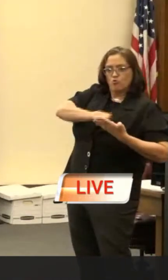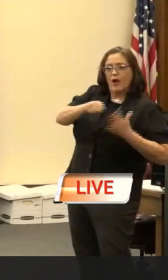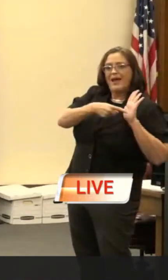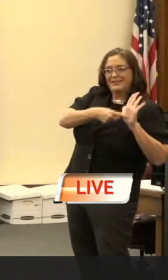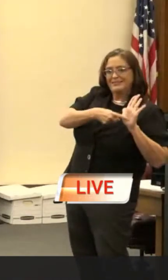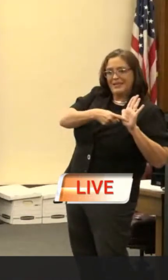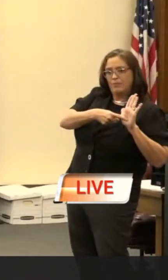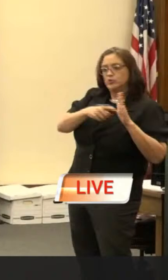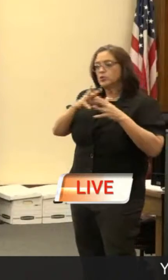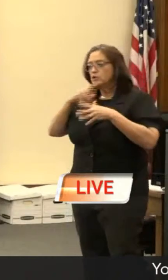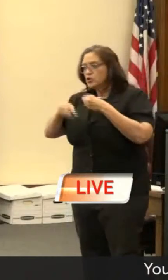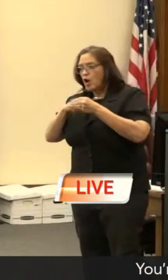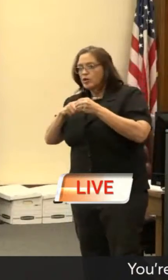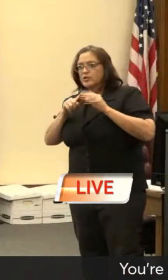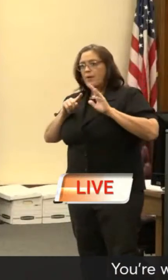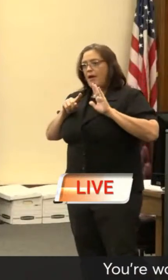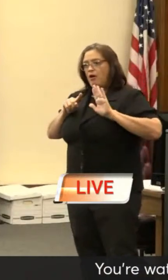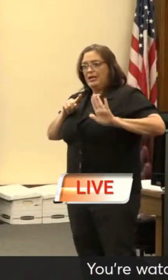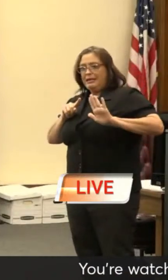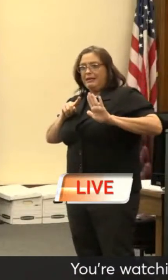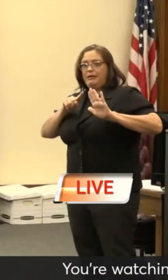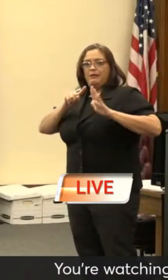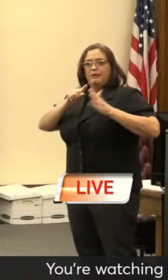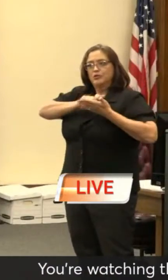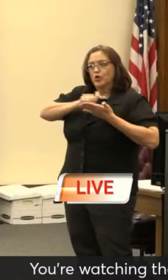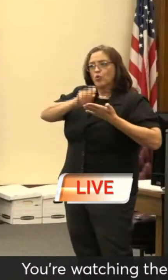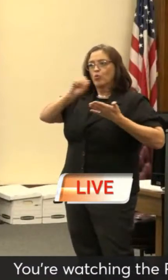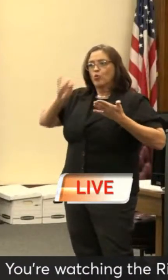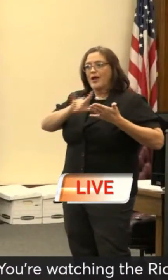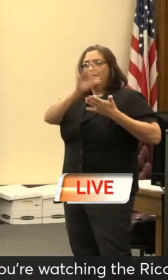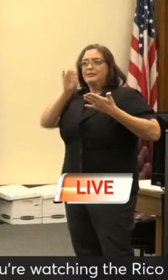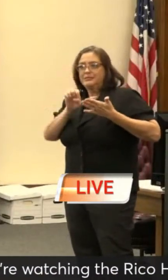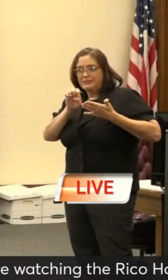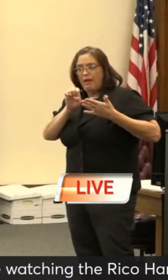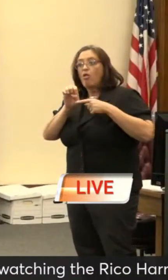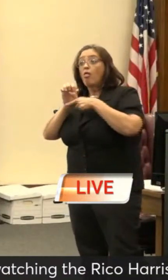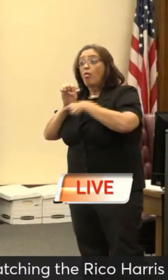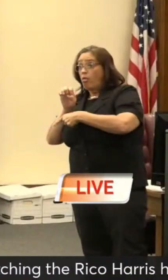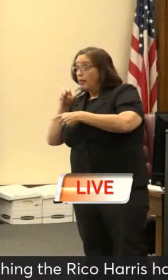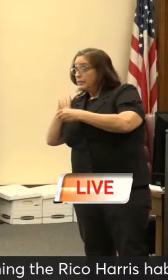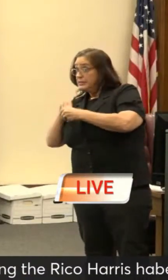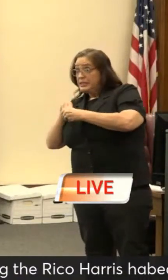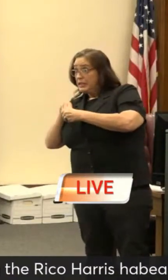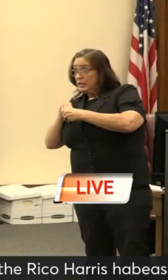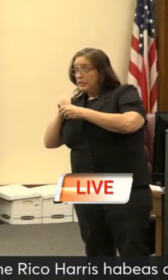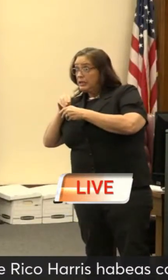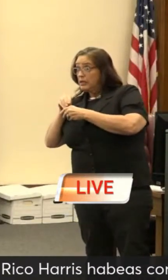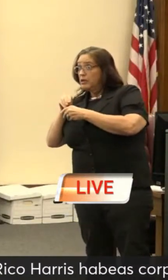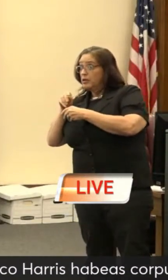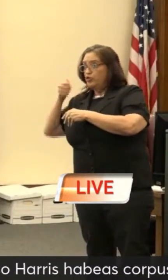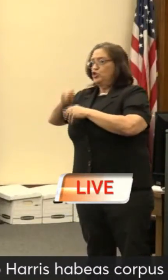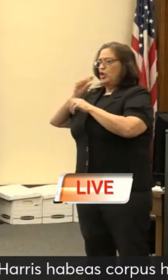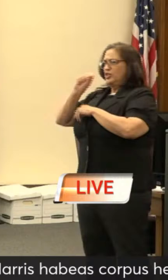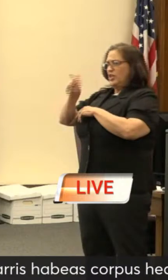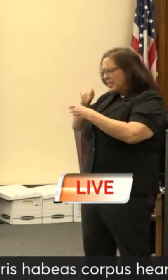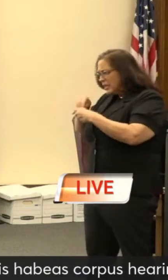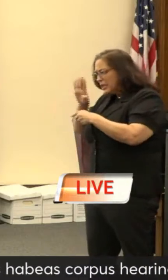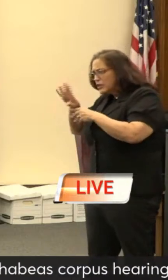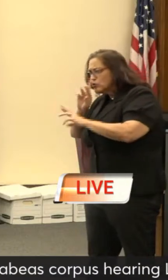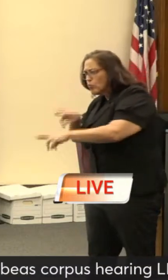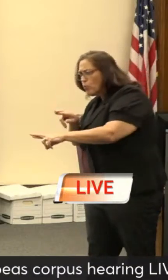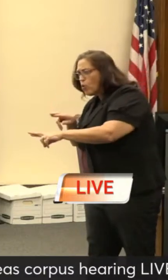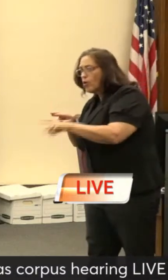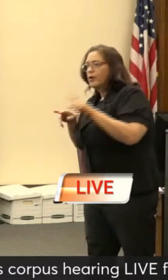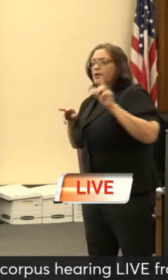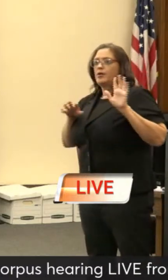Mr. Harris's writing style. Contained in the report, the same stuff? To be quite frank, I don't know if he quoted from